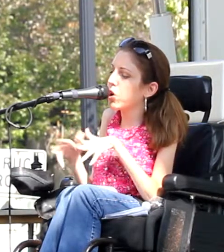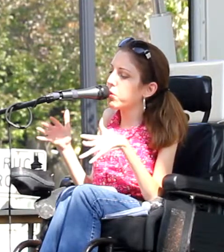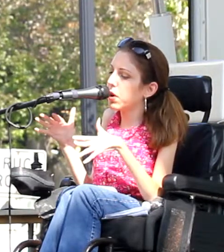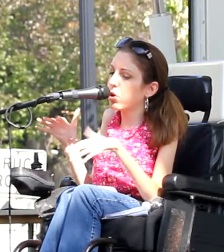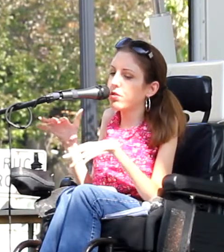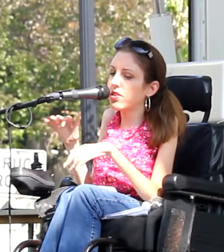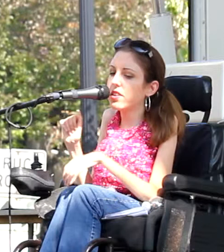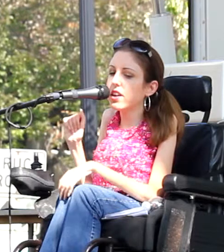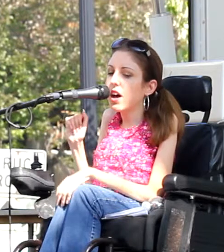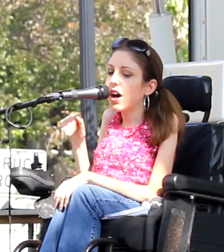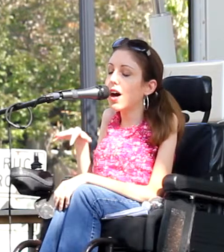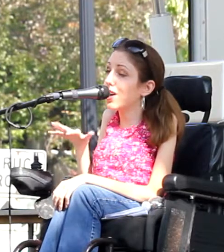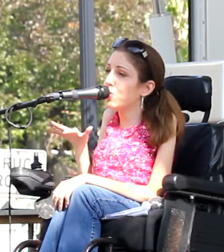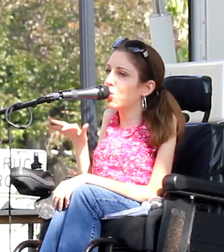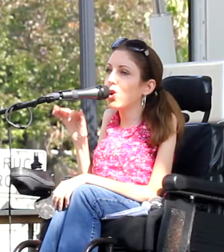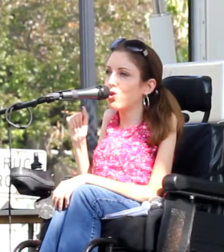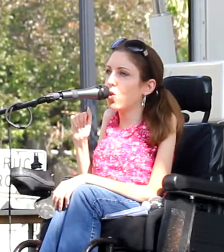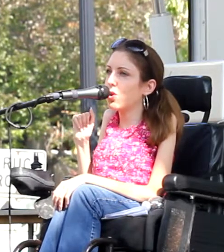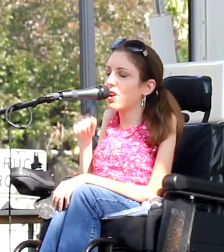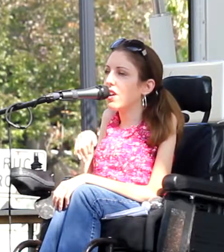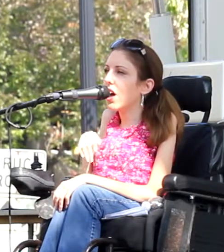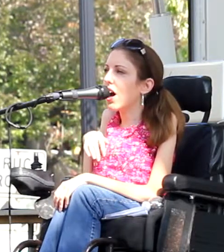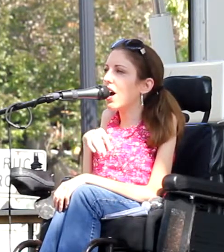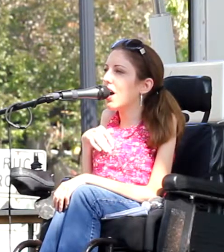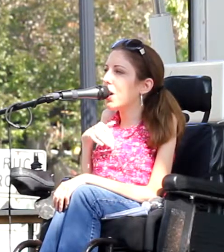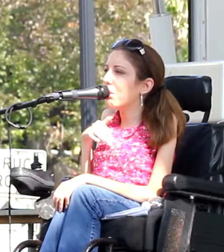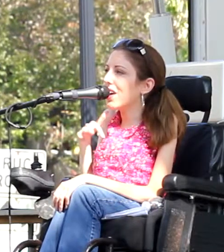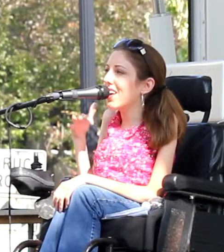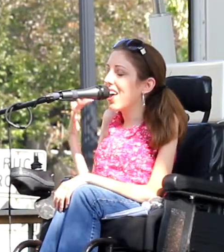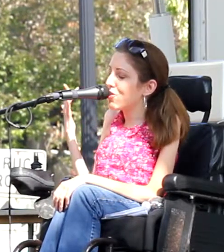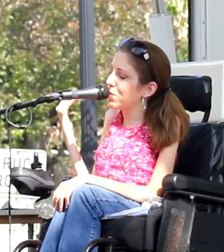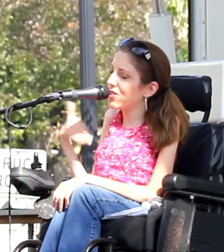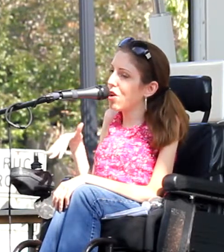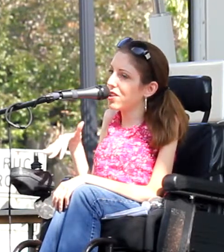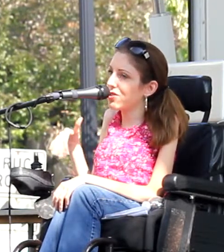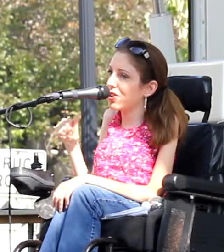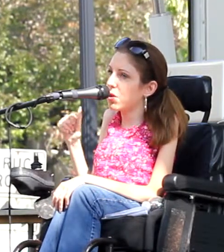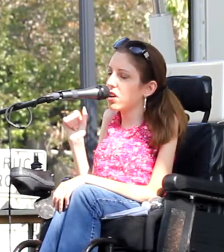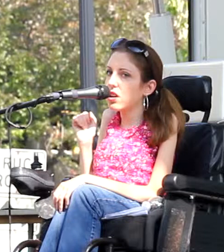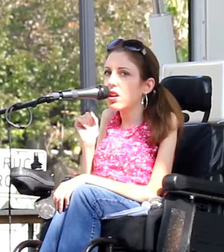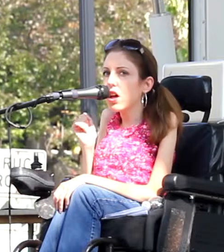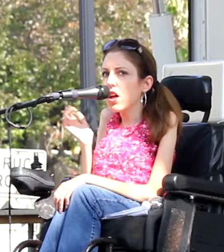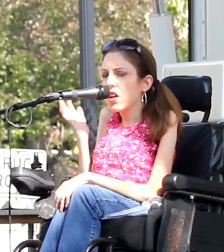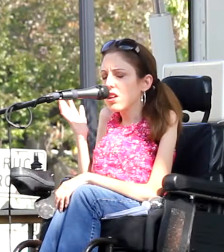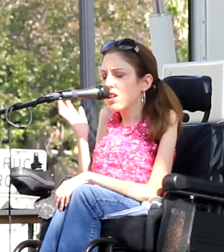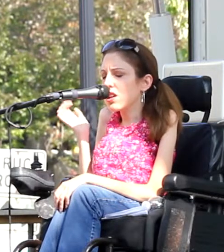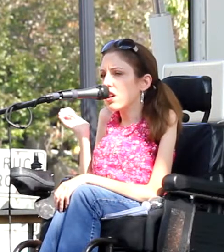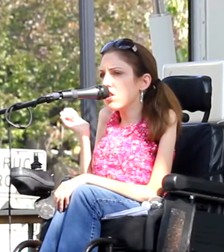I broke up with my boyfriend recently. It's cool, don't worry. Just means all this is on the market.